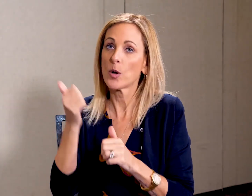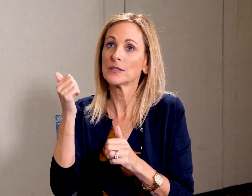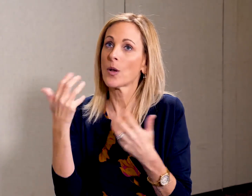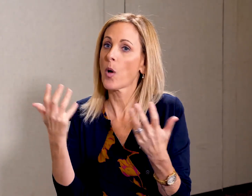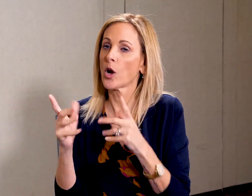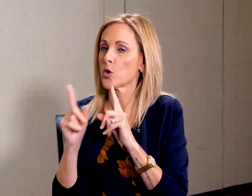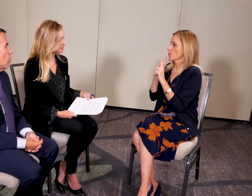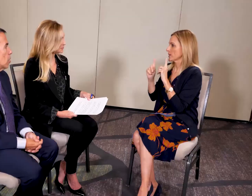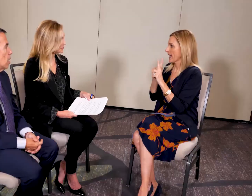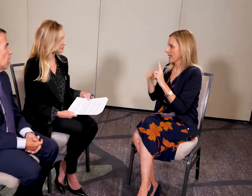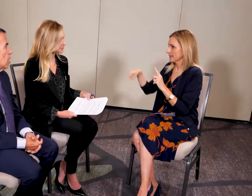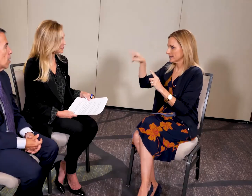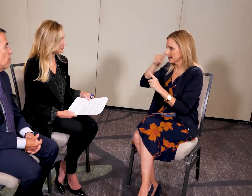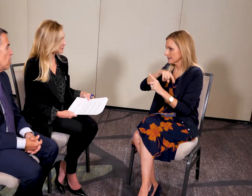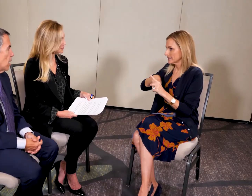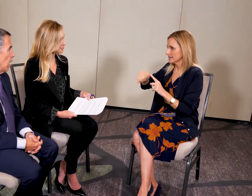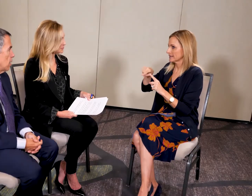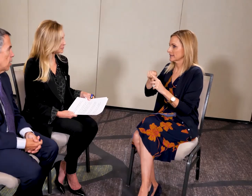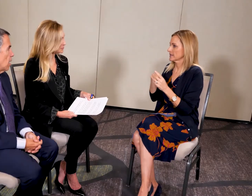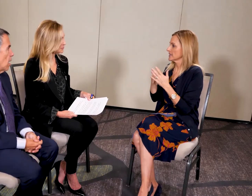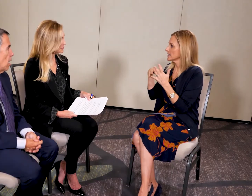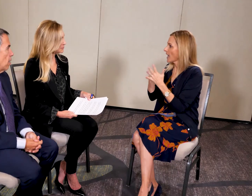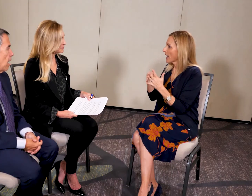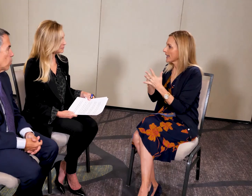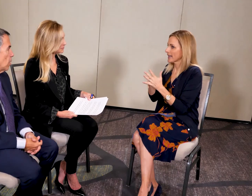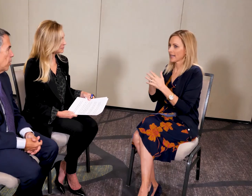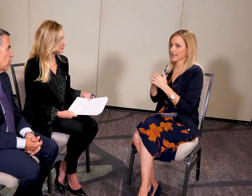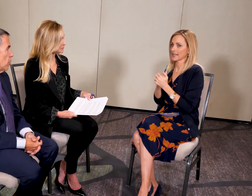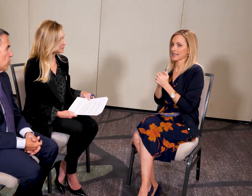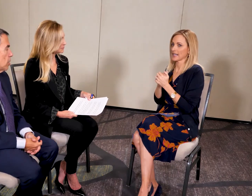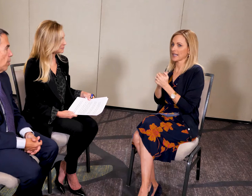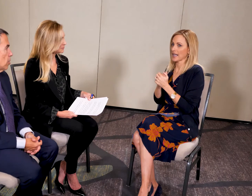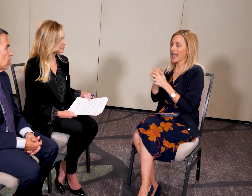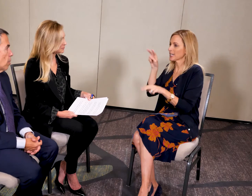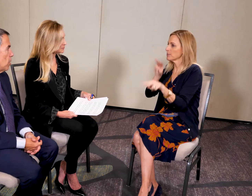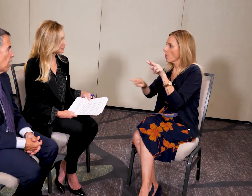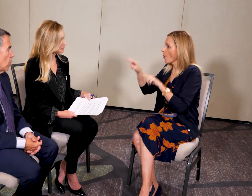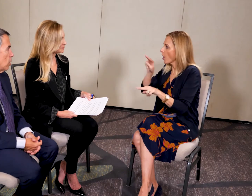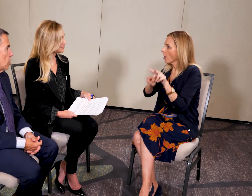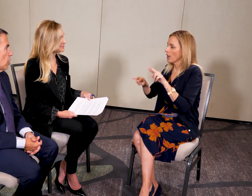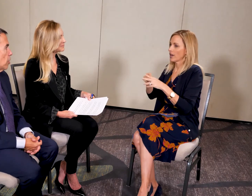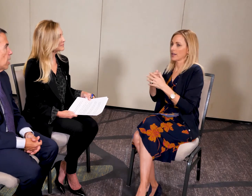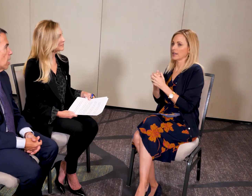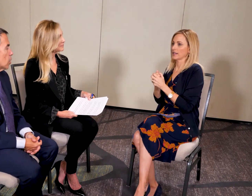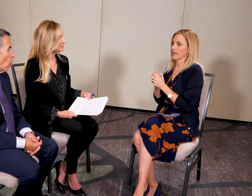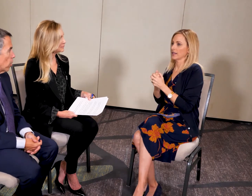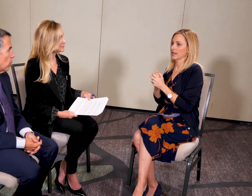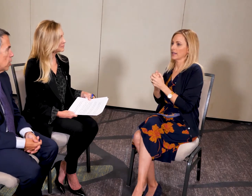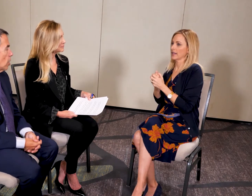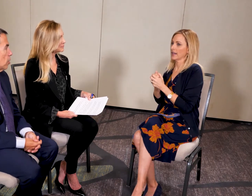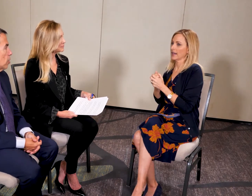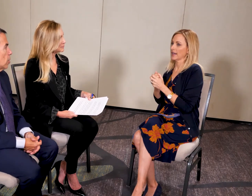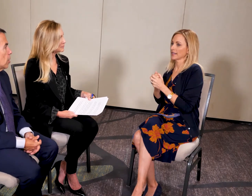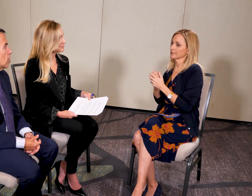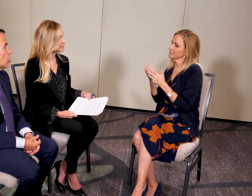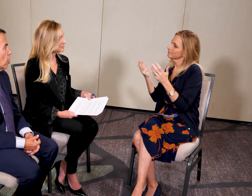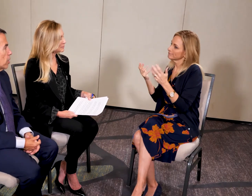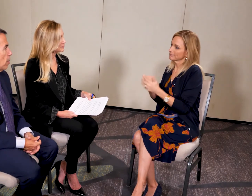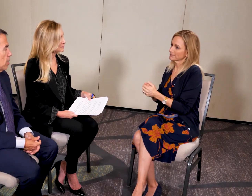and mostly communicate. That's what living generously is about, is communicating with each other, exploring with each other, sharing that message